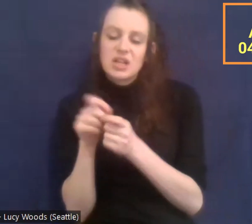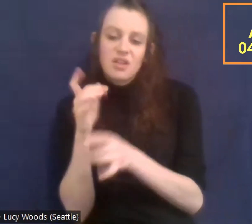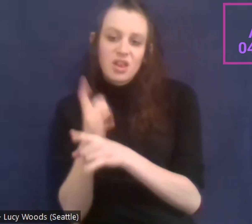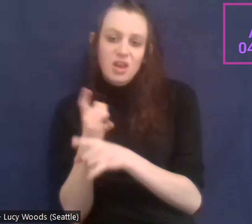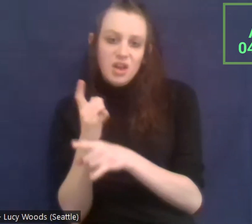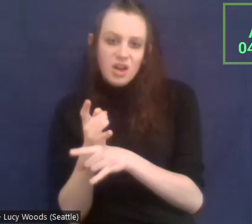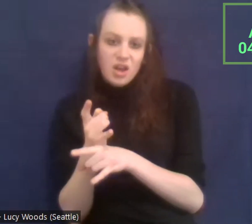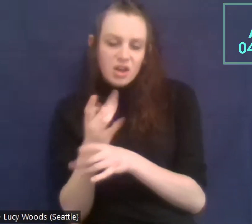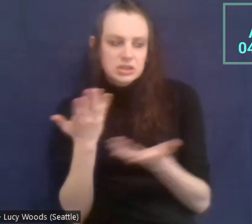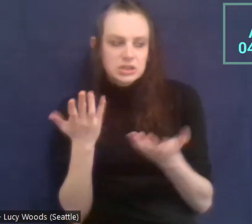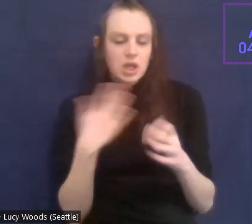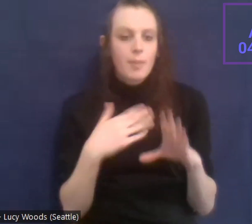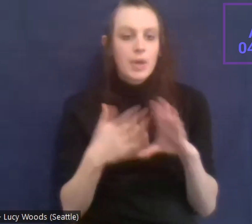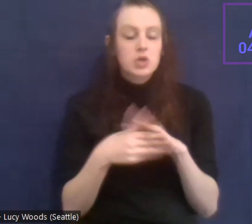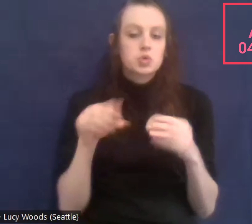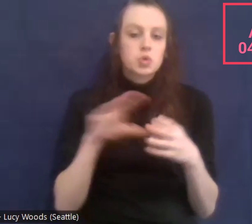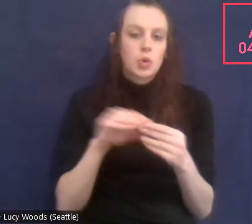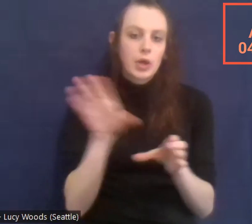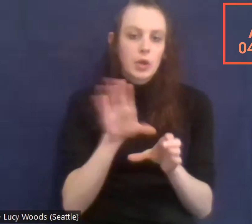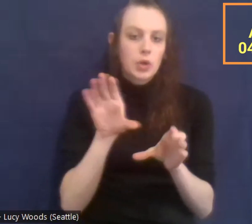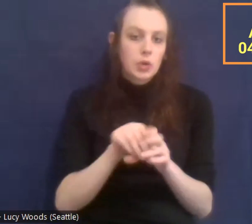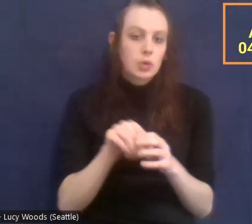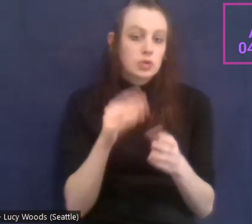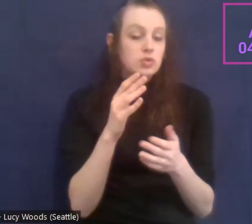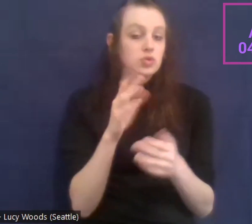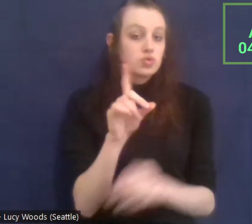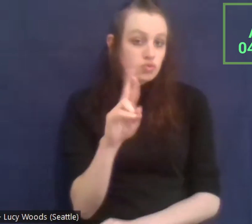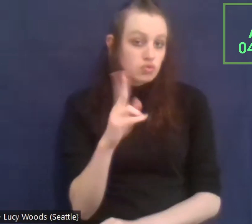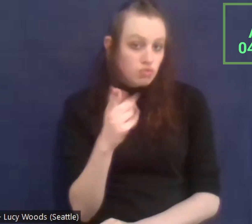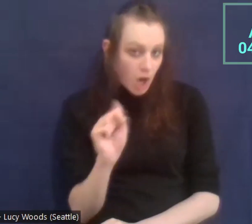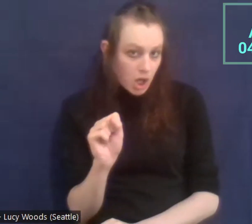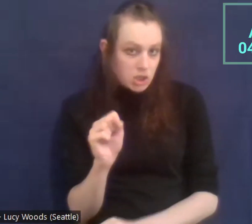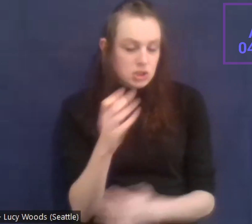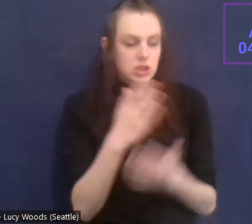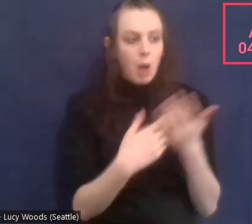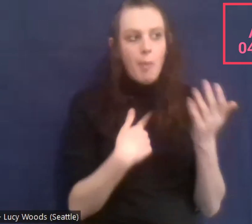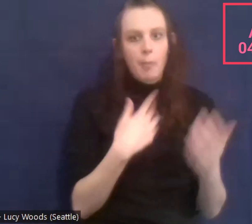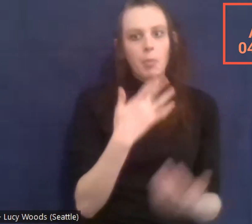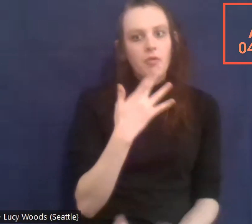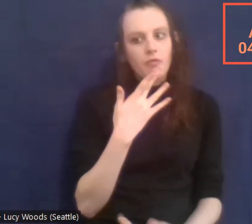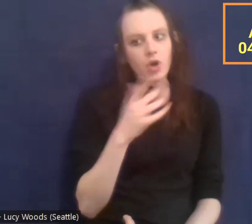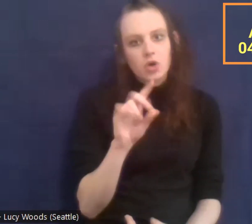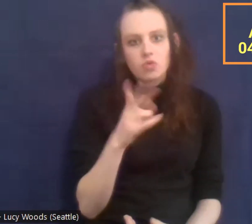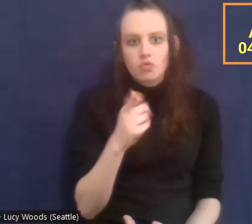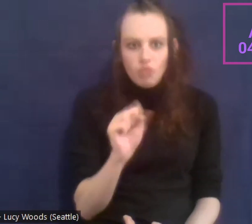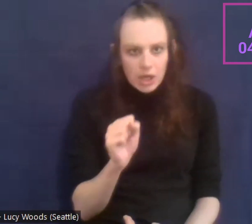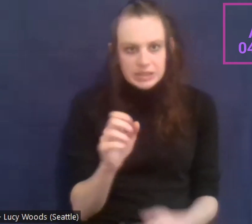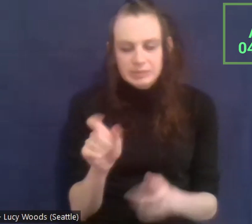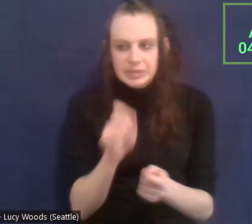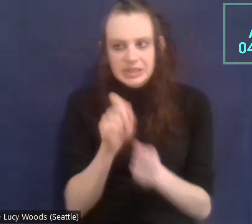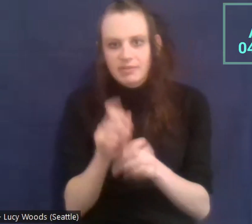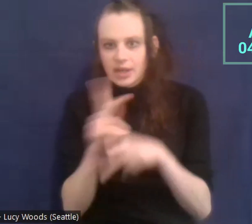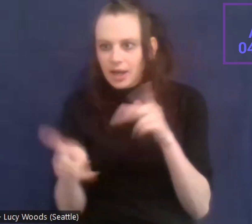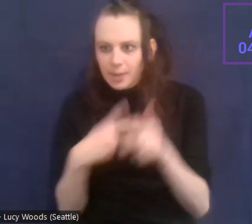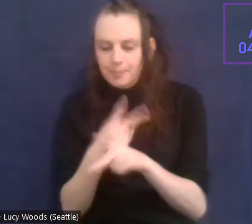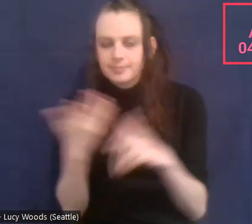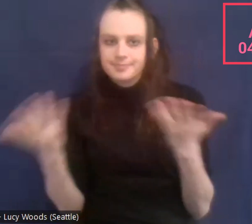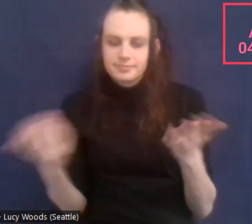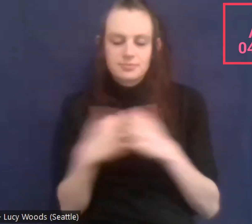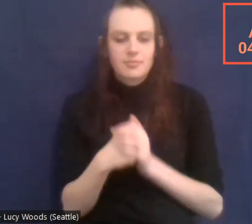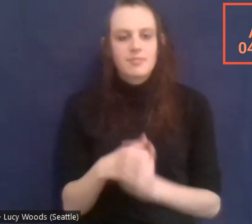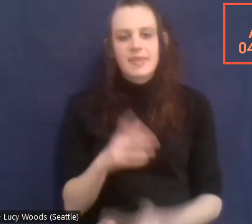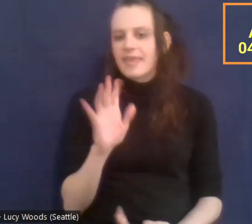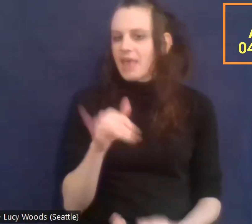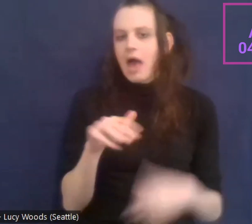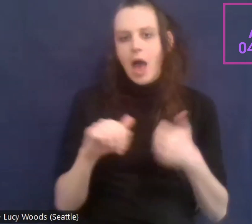drugs too, and I like some drugs more than others too. So like that's just the it's just the nature of this